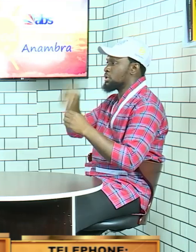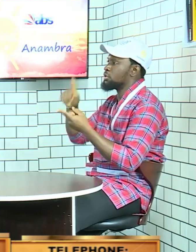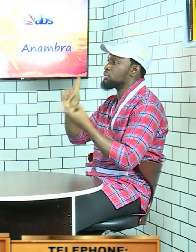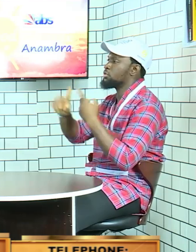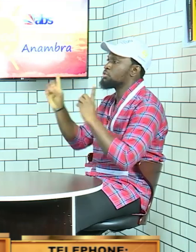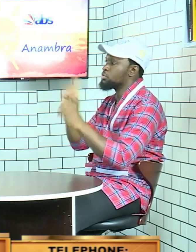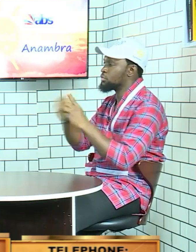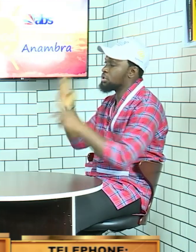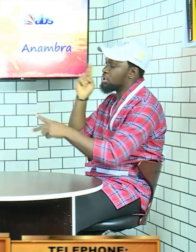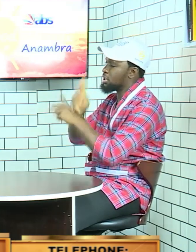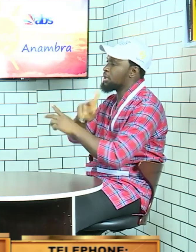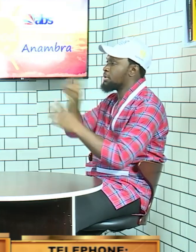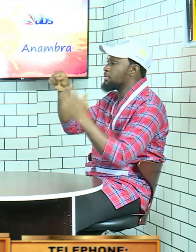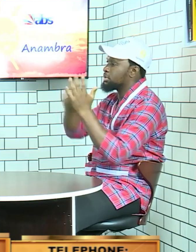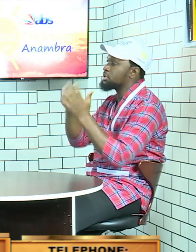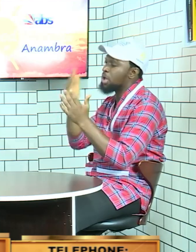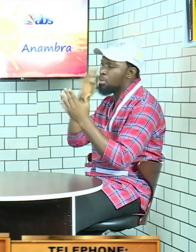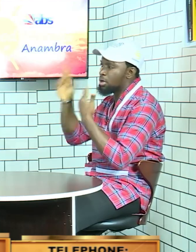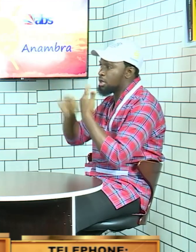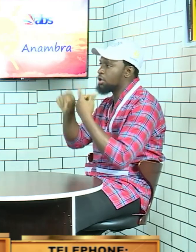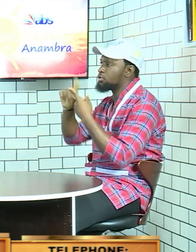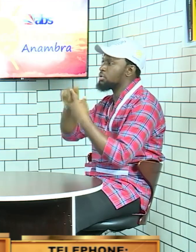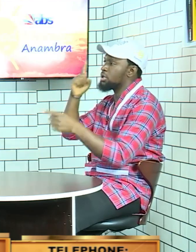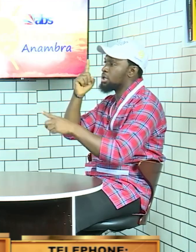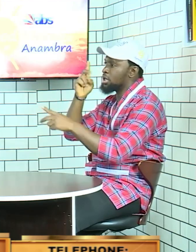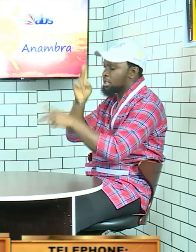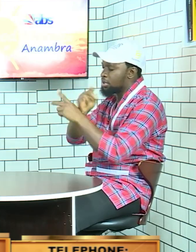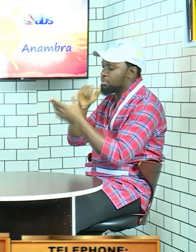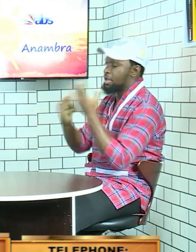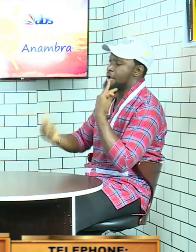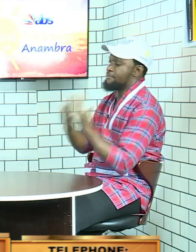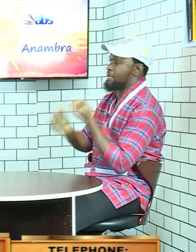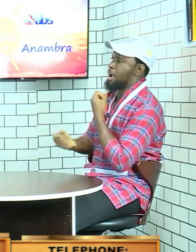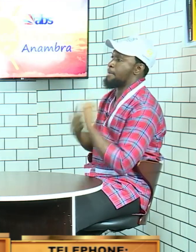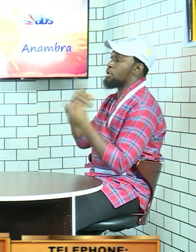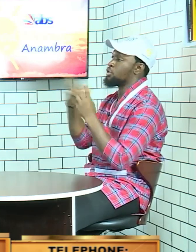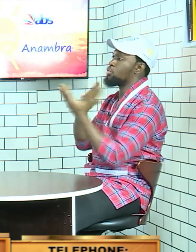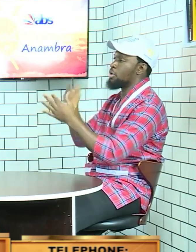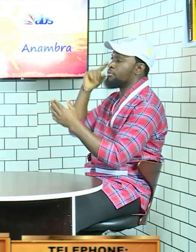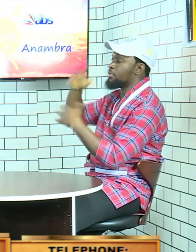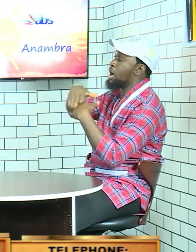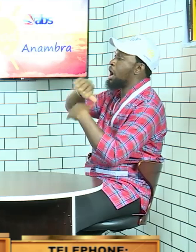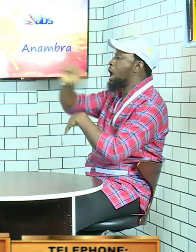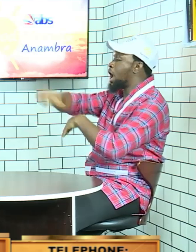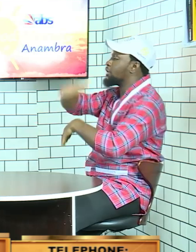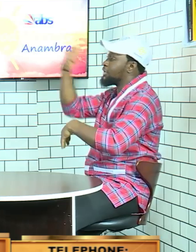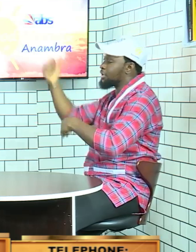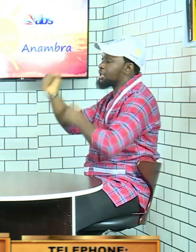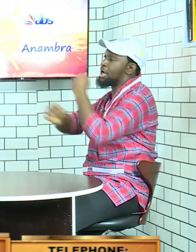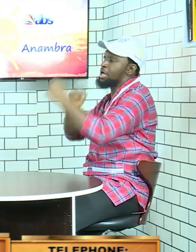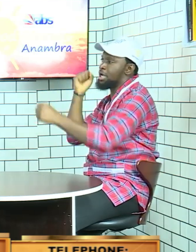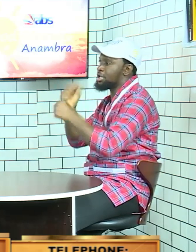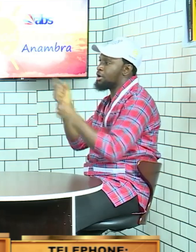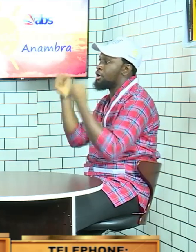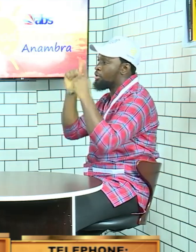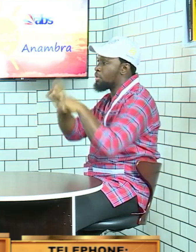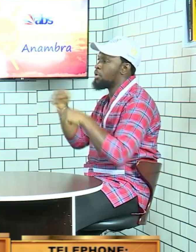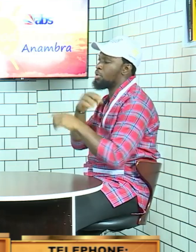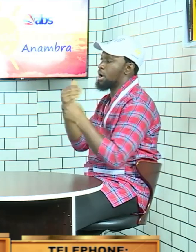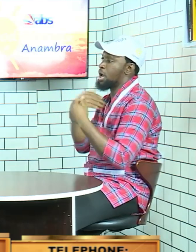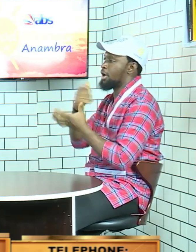to keep this awareness, to keep this fire burning? Do we wait for another year when we have